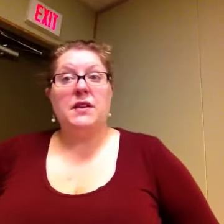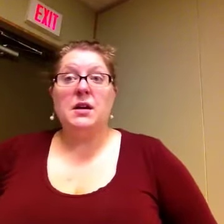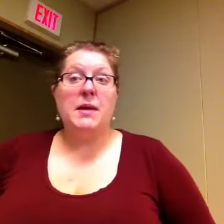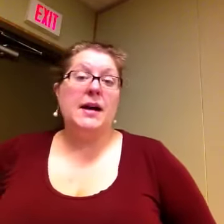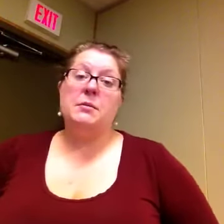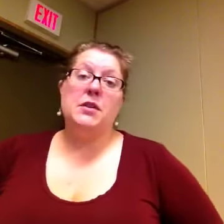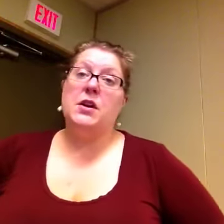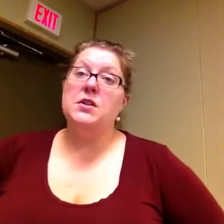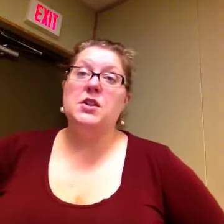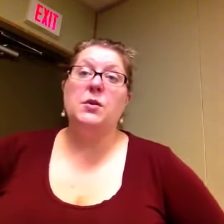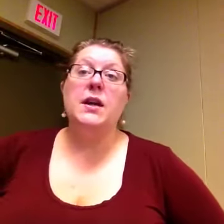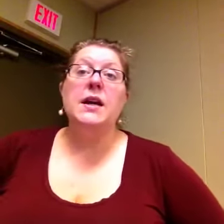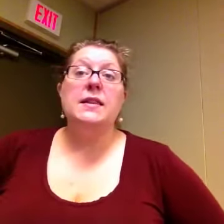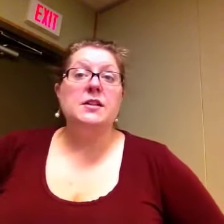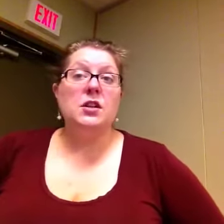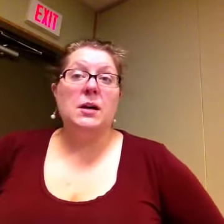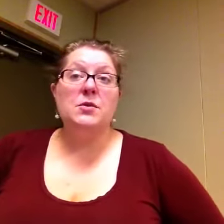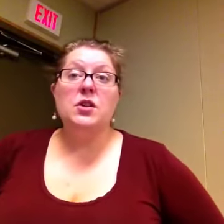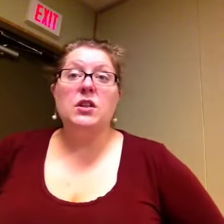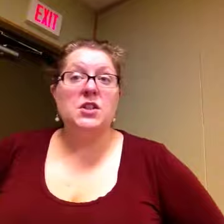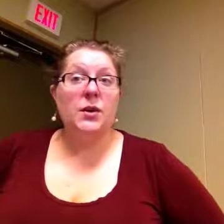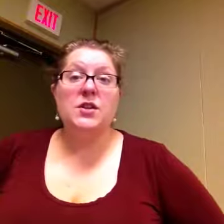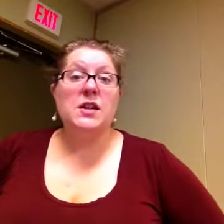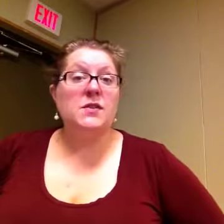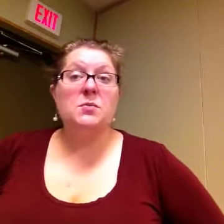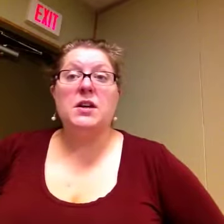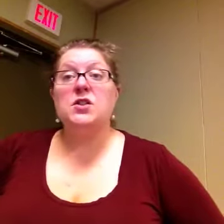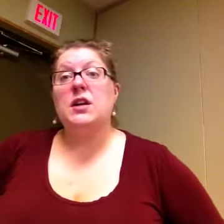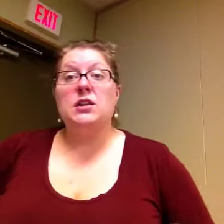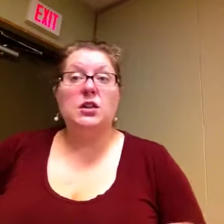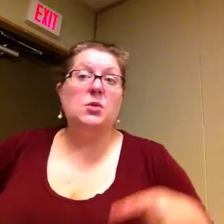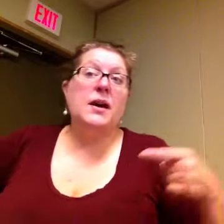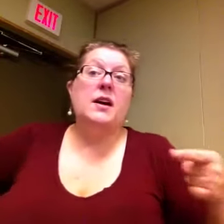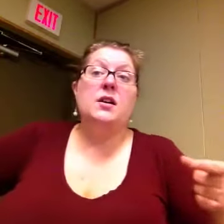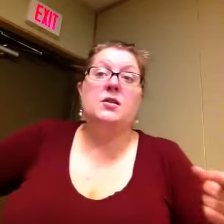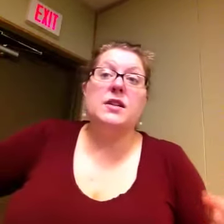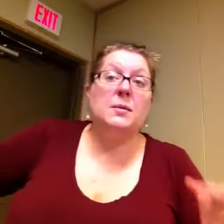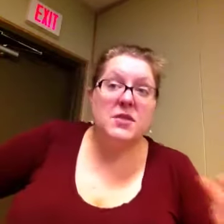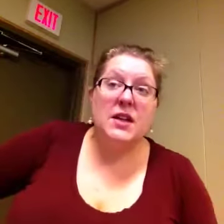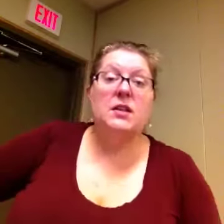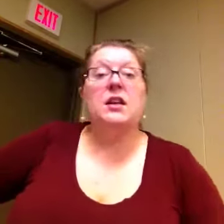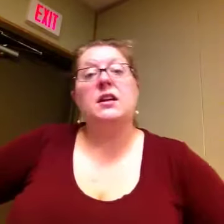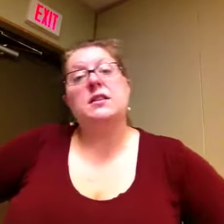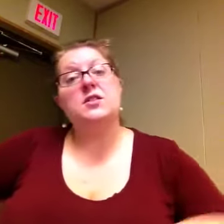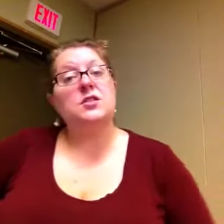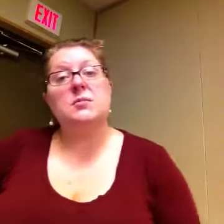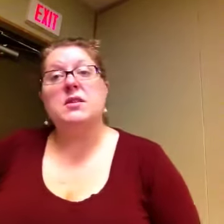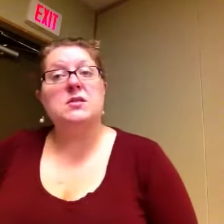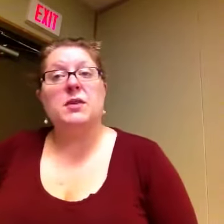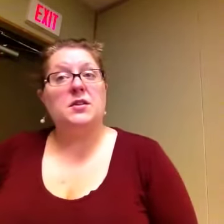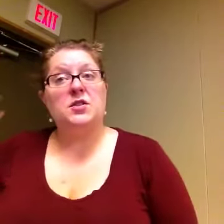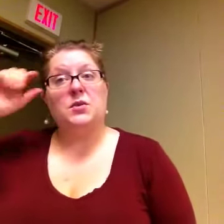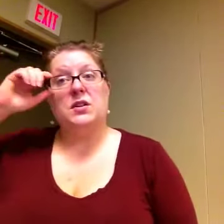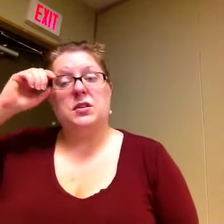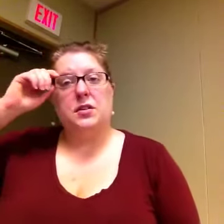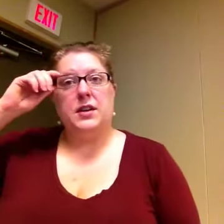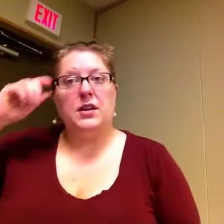come back, my thought is, you know what, that's all optional. Let's go ahead and just have the sopranos that look around, I'm sailing. That's just going to be the sopranos doing their little thing on their